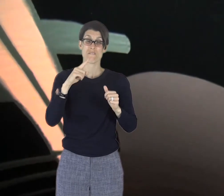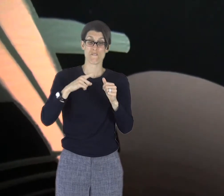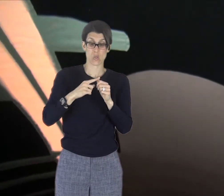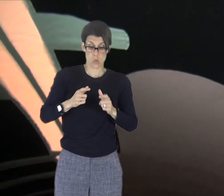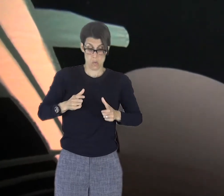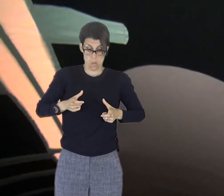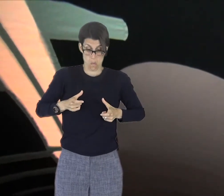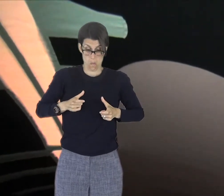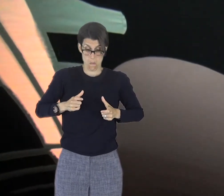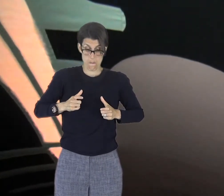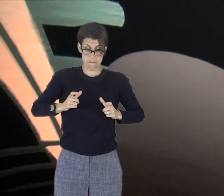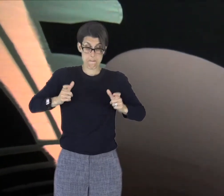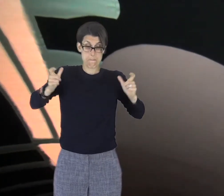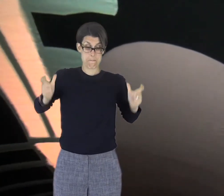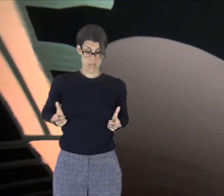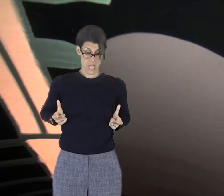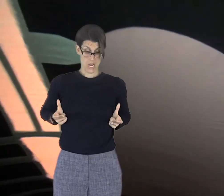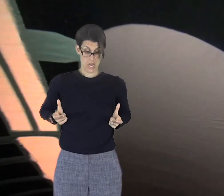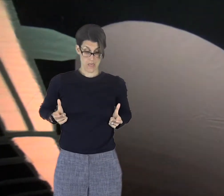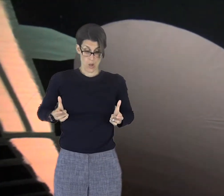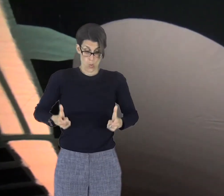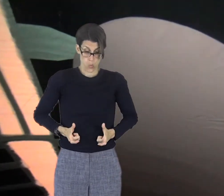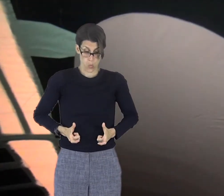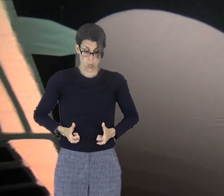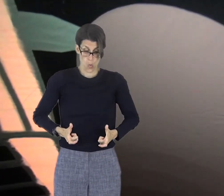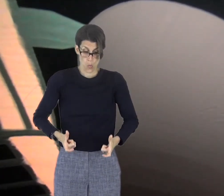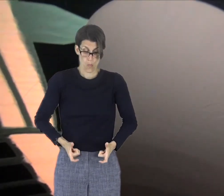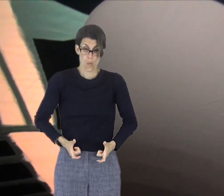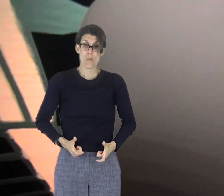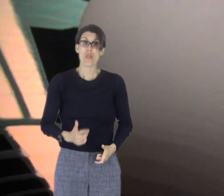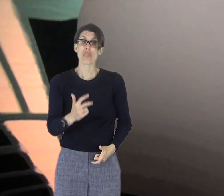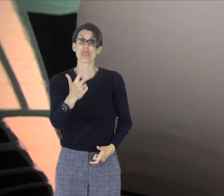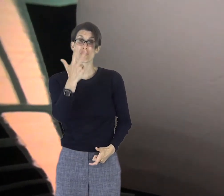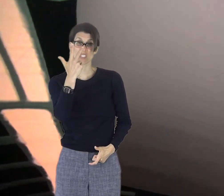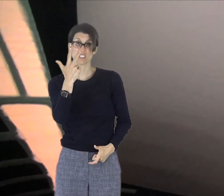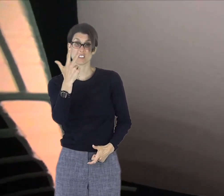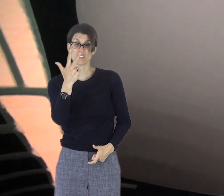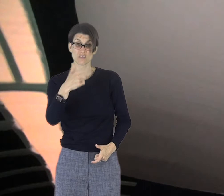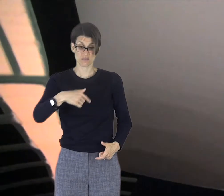Each stomach gets smaller and smaller and breaks down the food more and more.